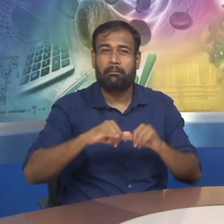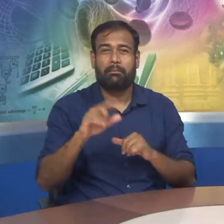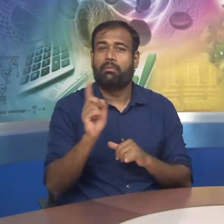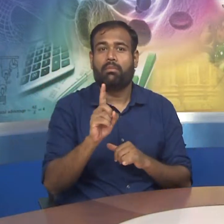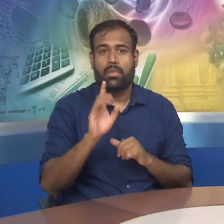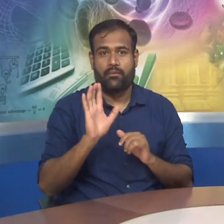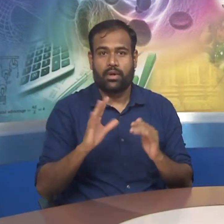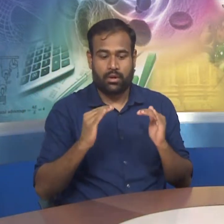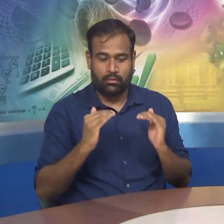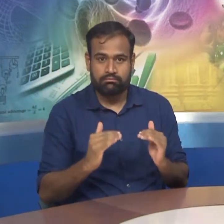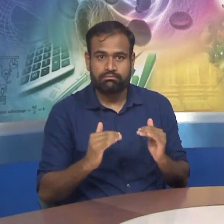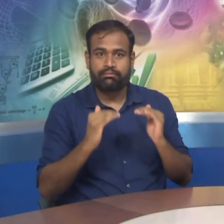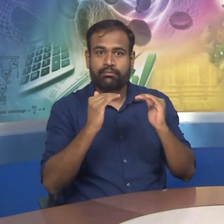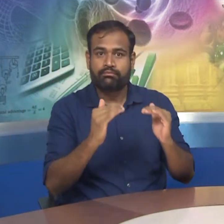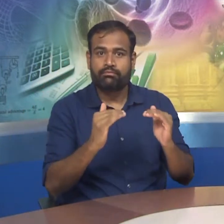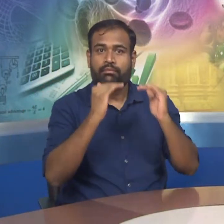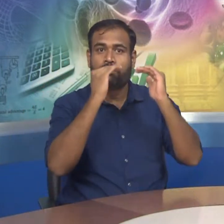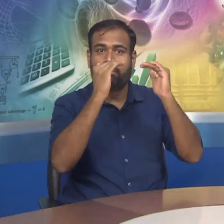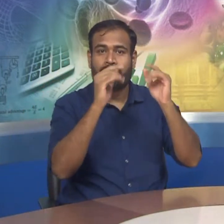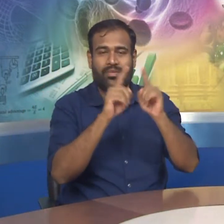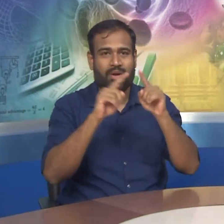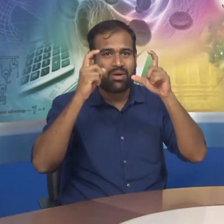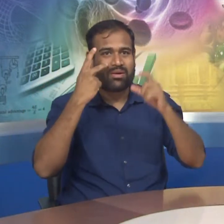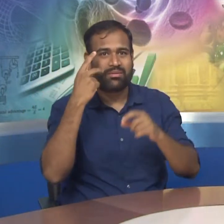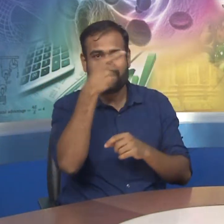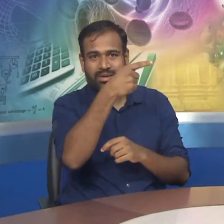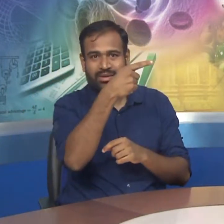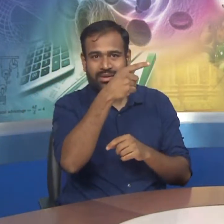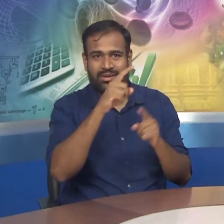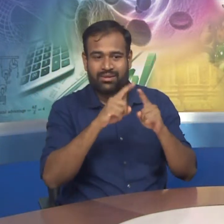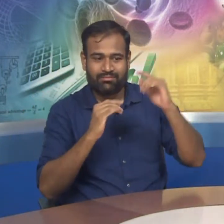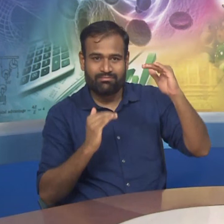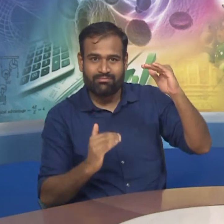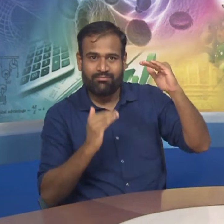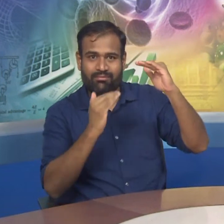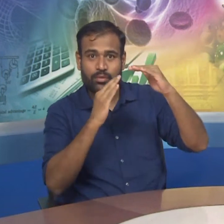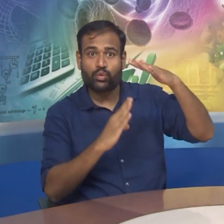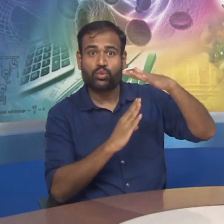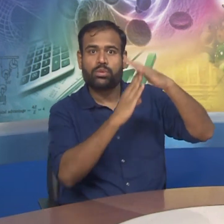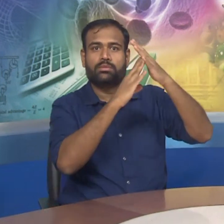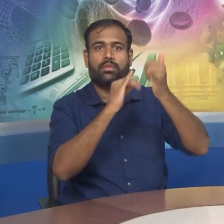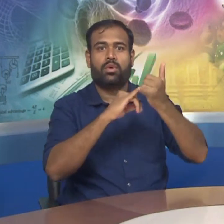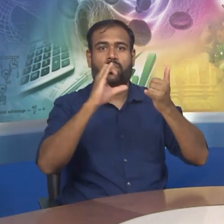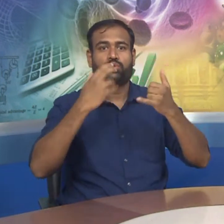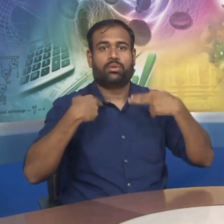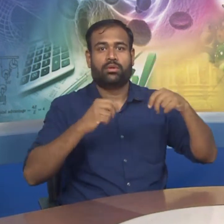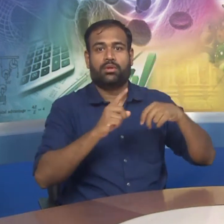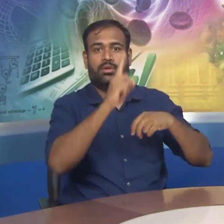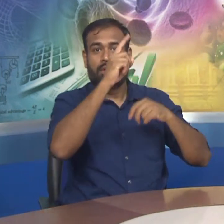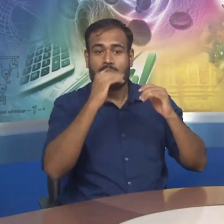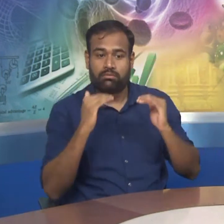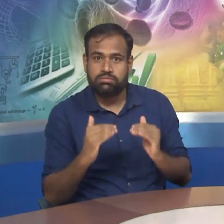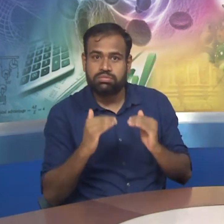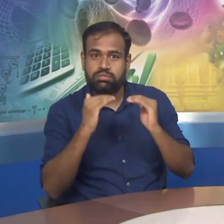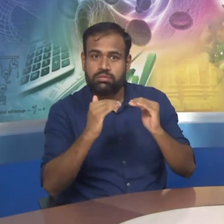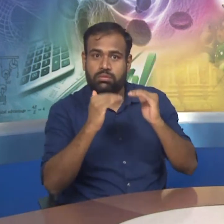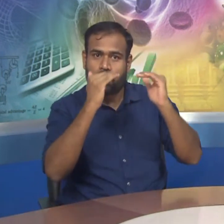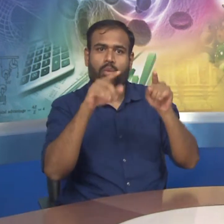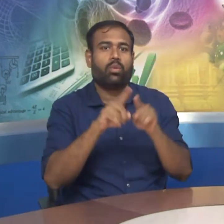Here we will discuss the single, unified and integrated judicial system of India. You can see the three